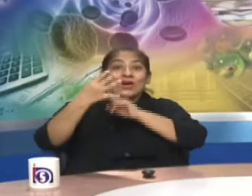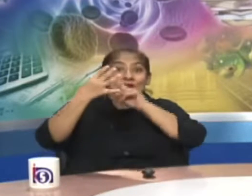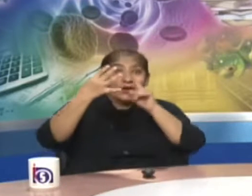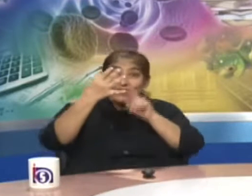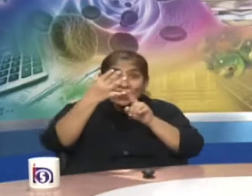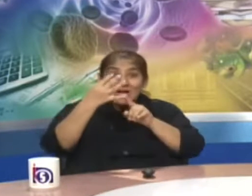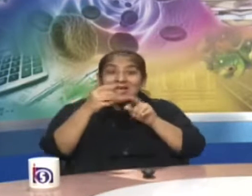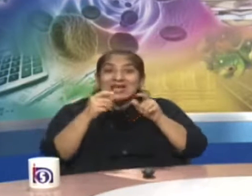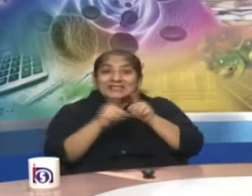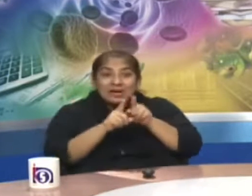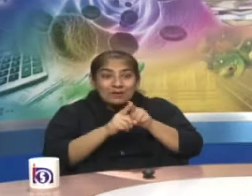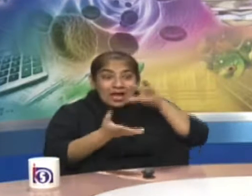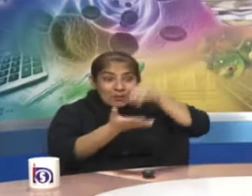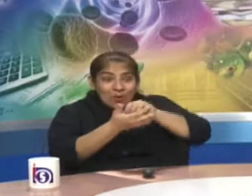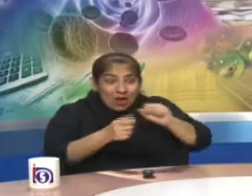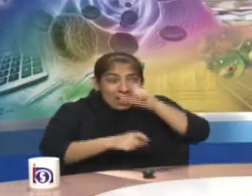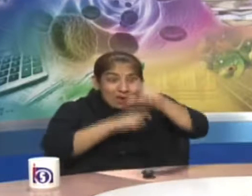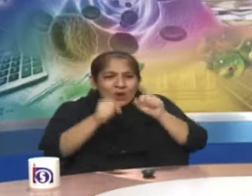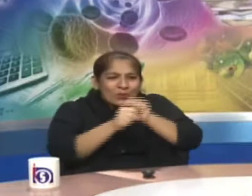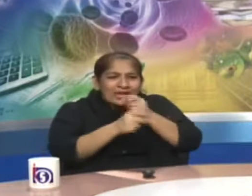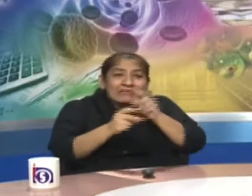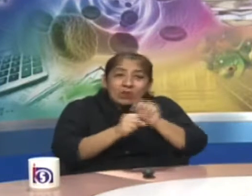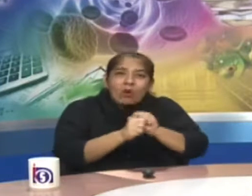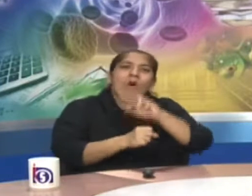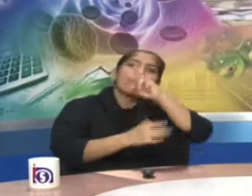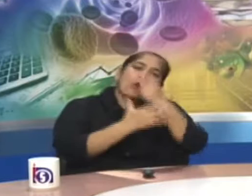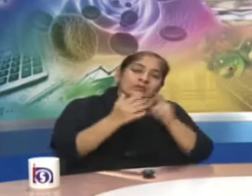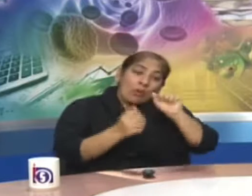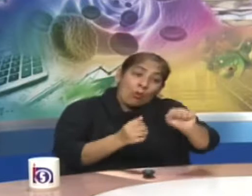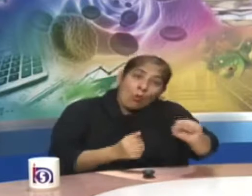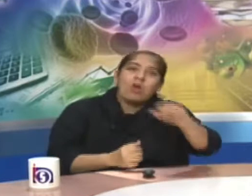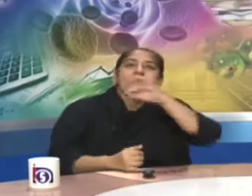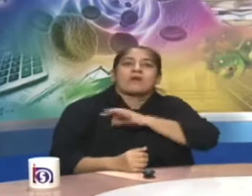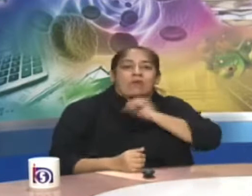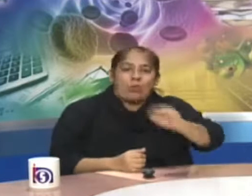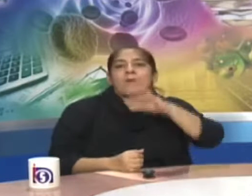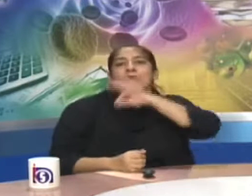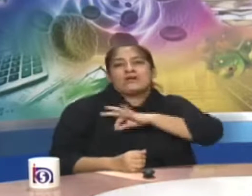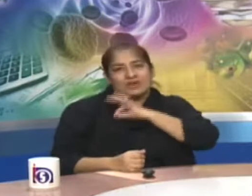And the fourth is the beneficial owner.